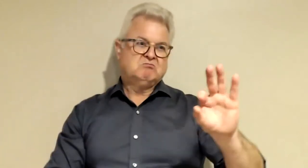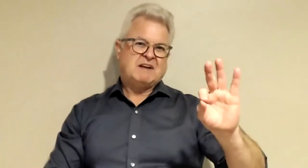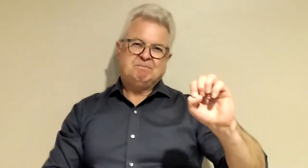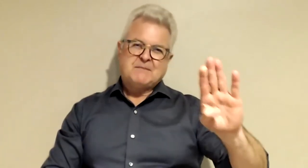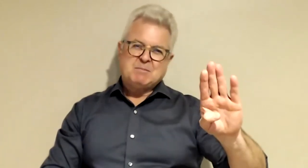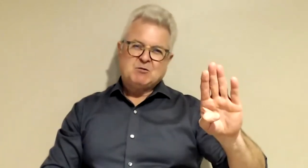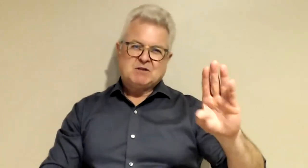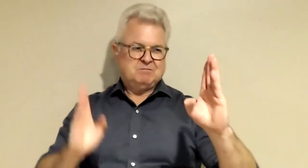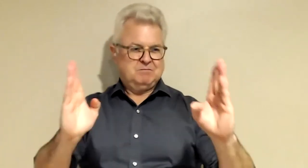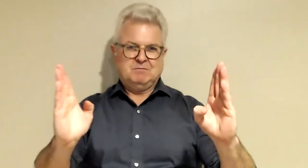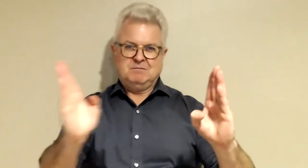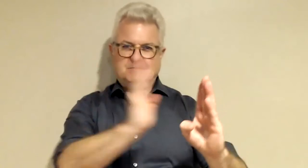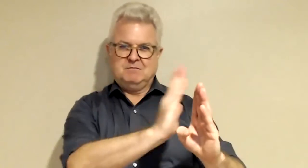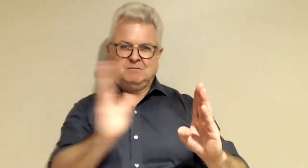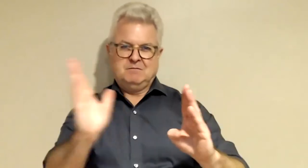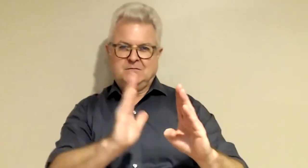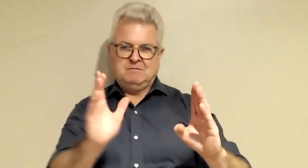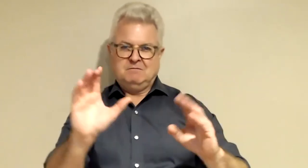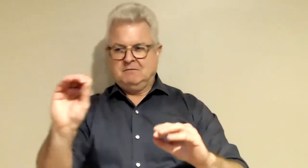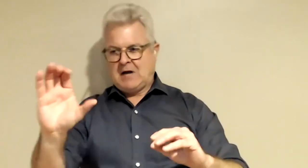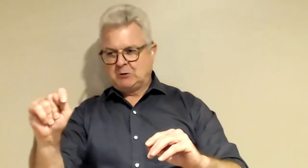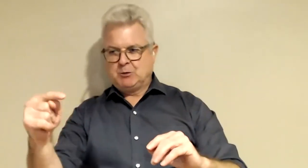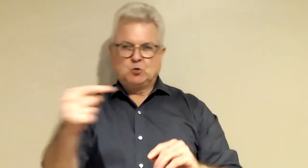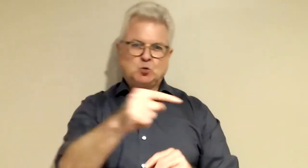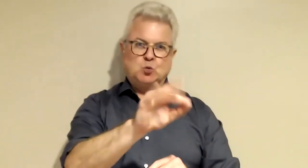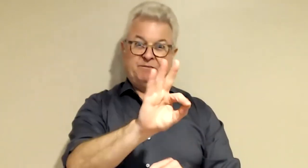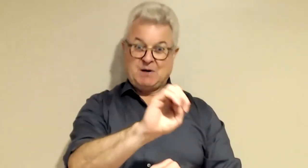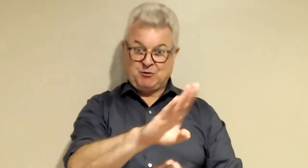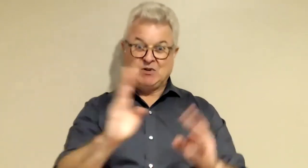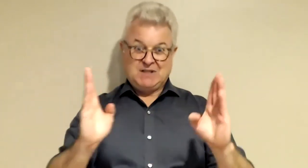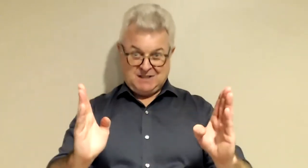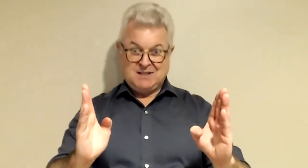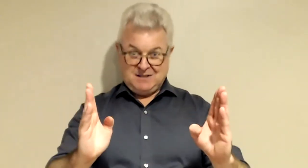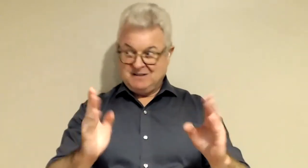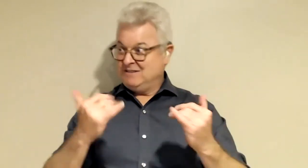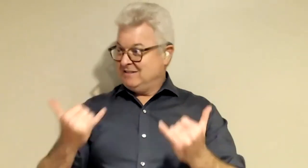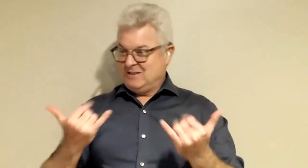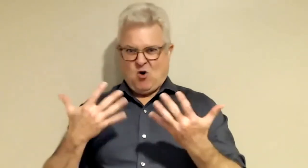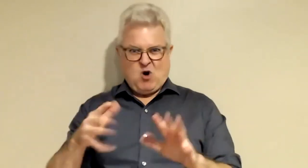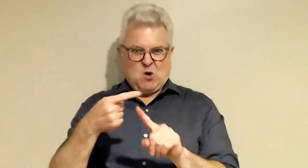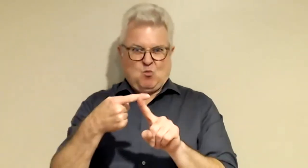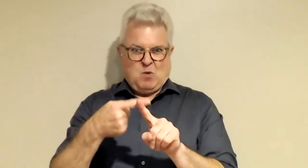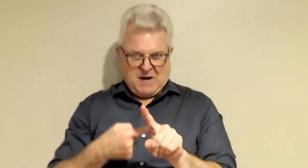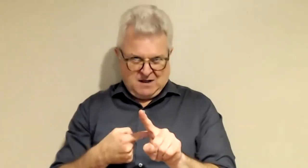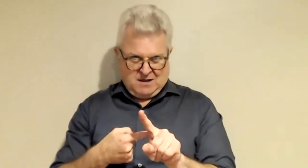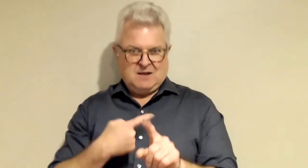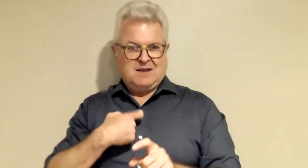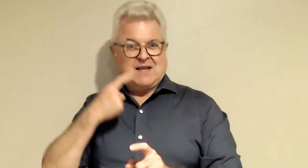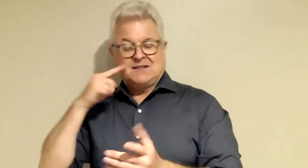October to around the month of February. That is the flu season, October through February. However, we are